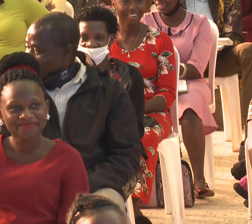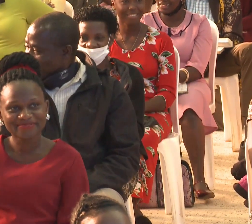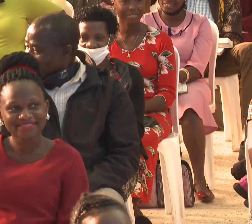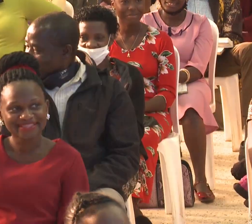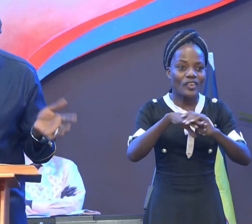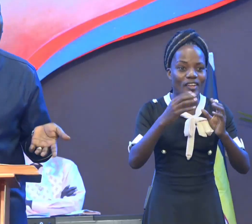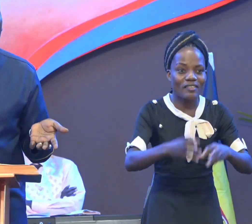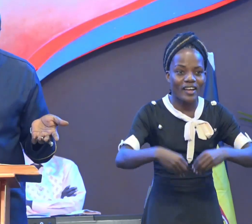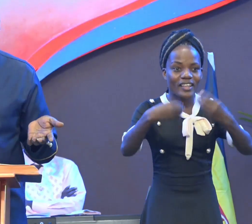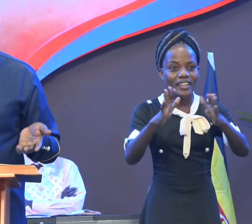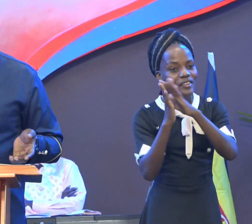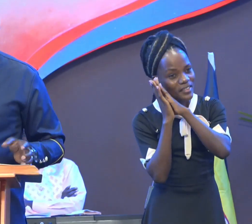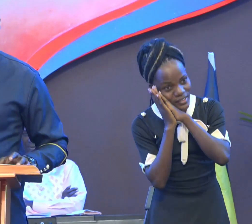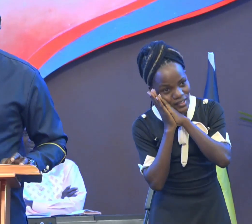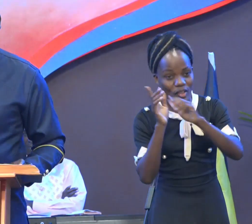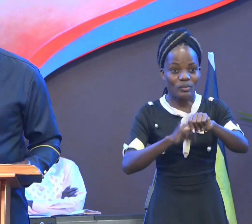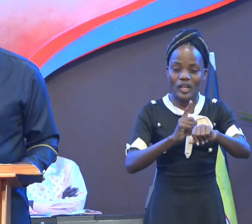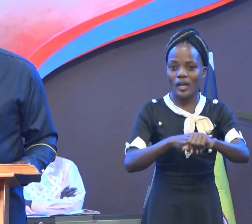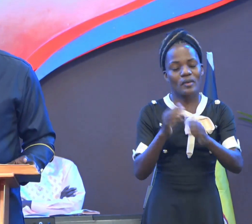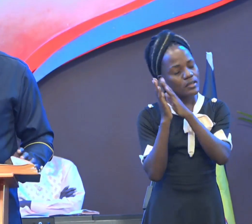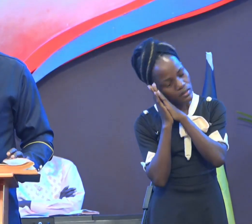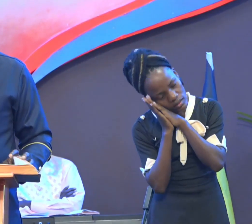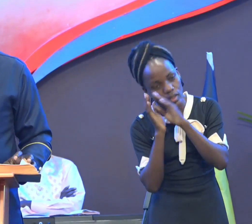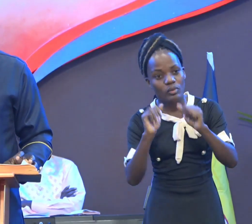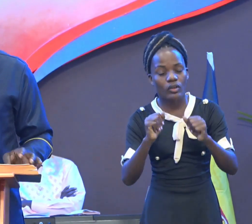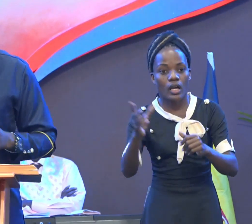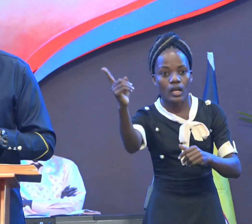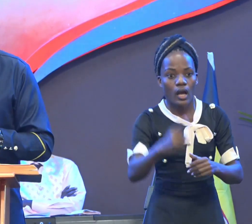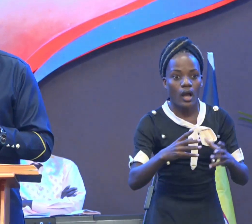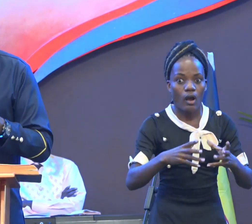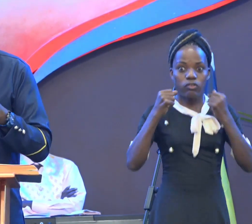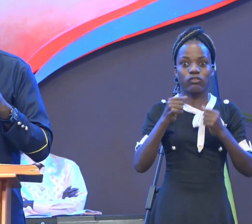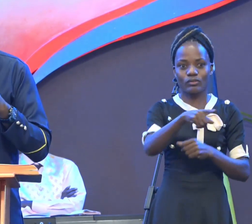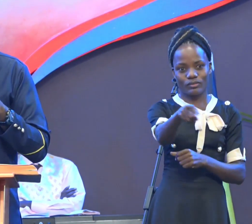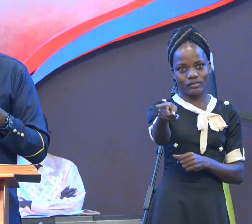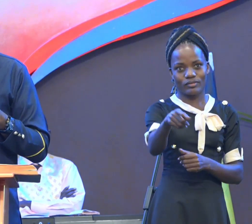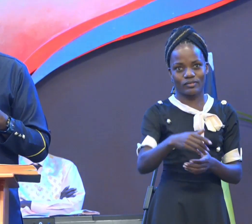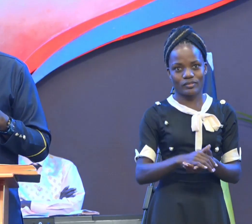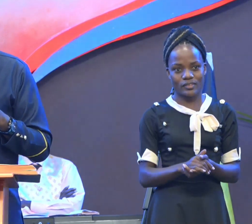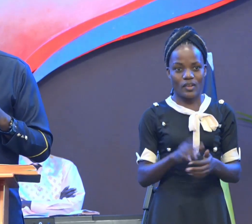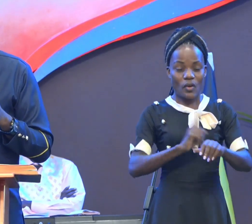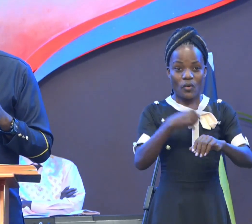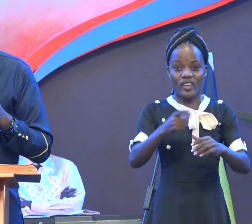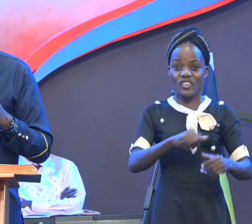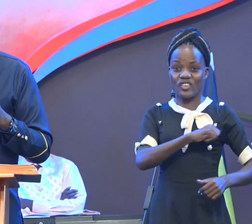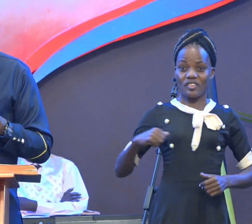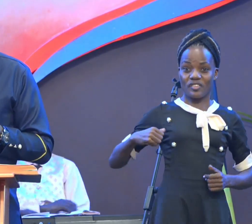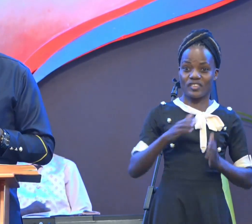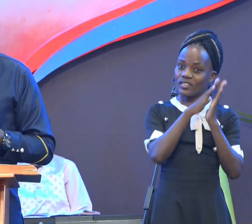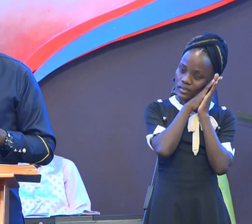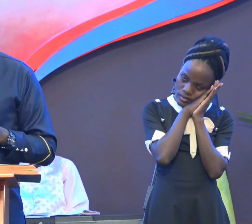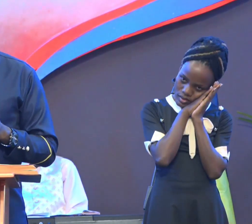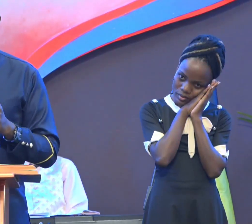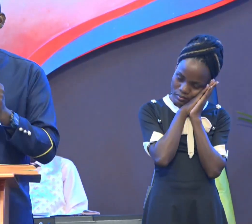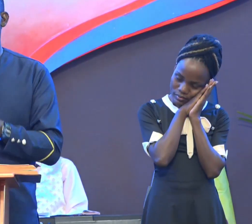Bw'otobimuwa yebegerako. If you don't give him, he will take a portion. Towuliranga kabaganya omuwebi seera. Haven't you ever heard of those that have